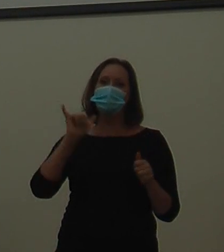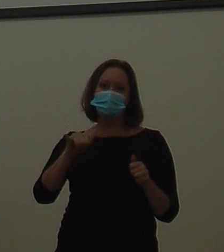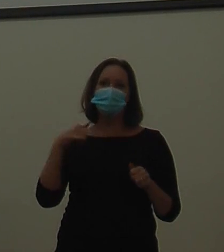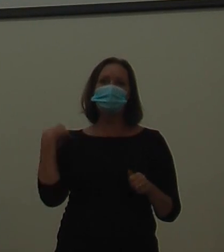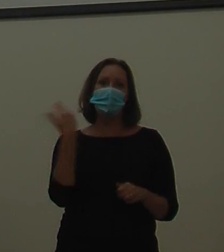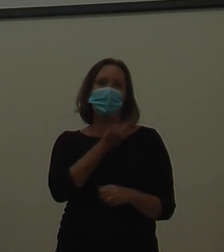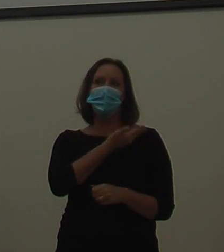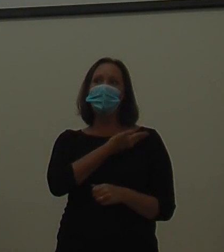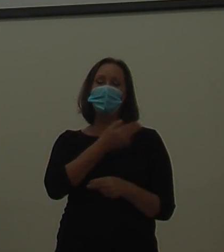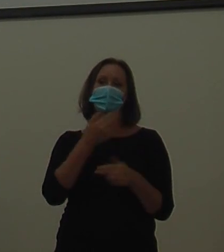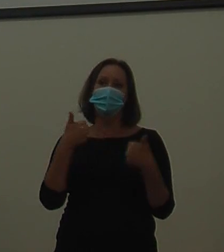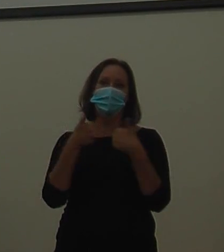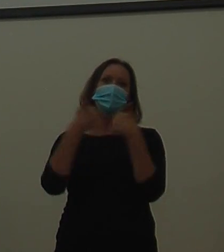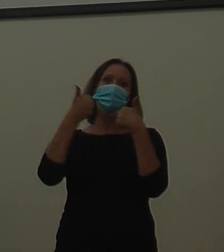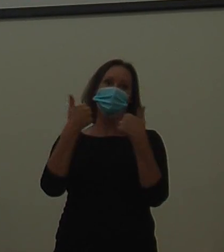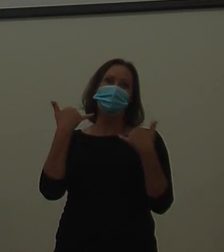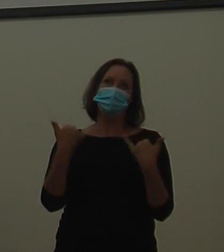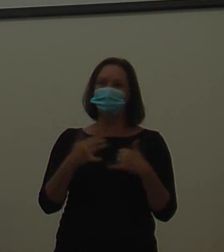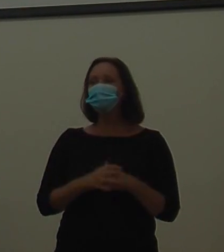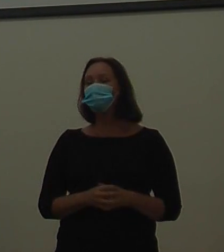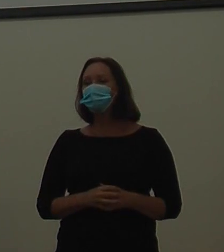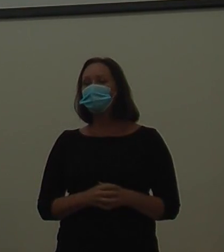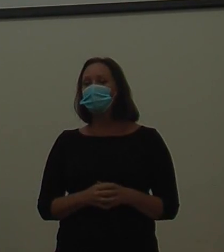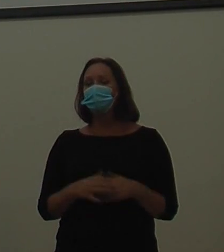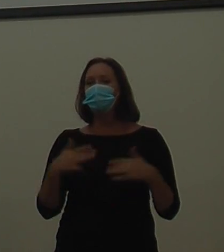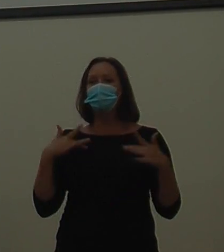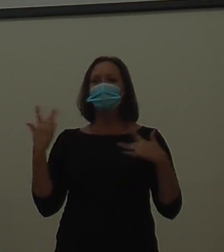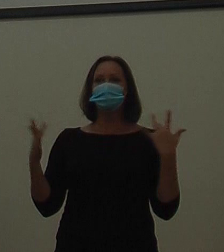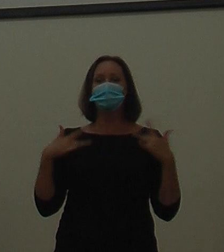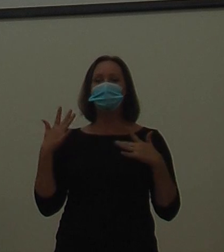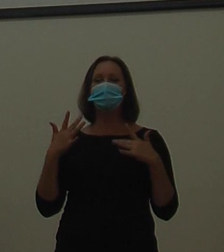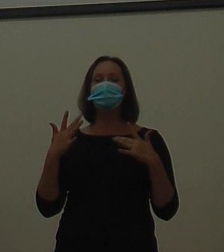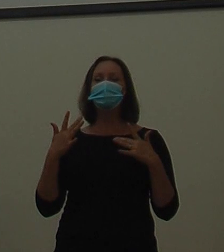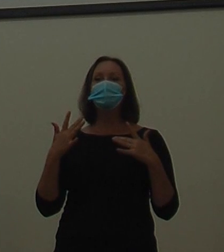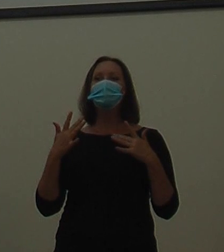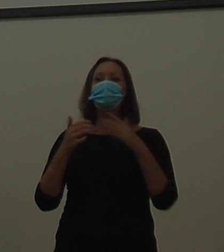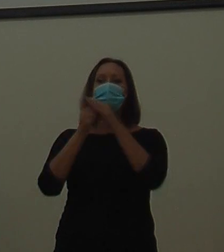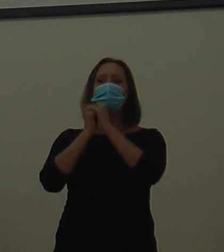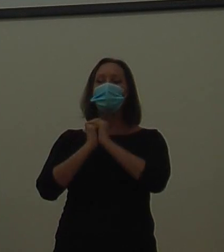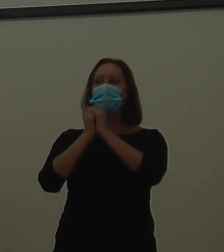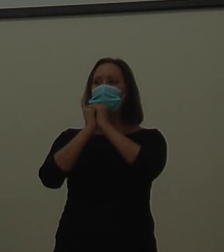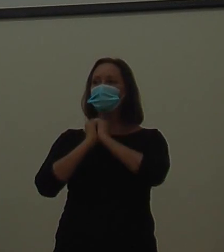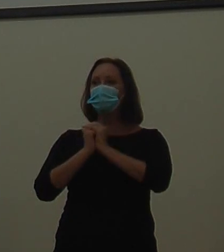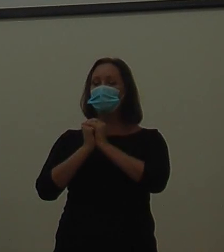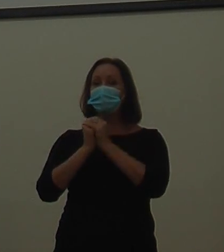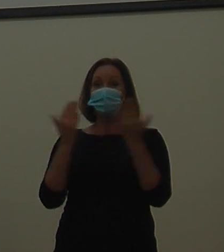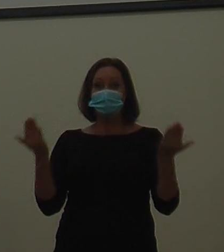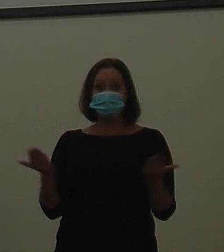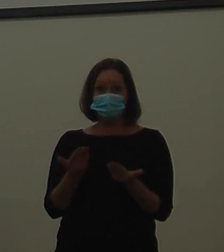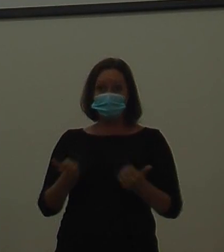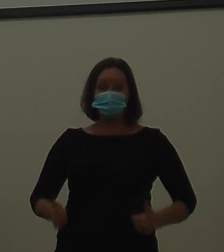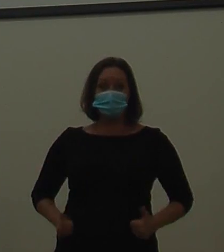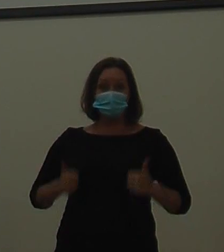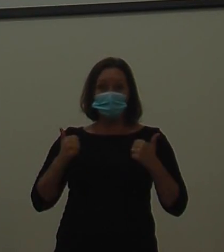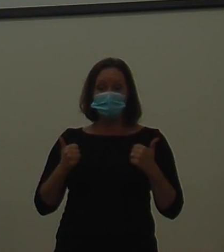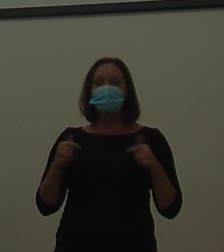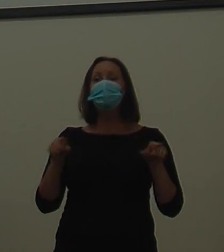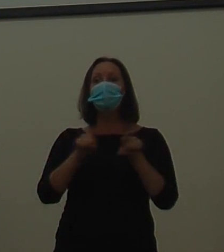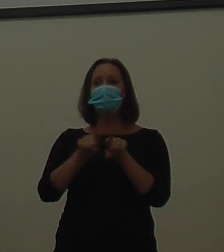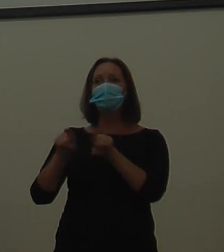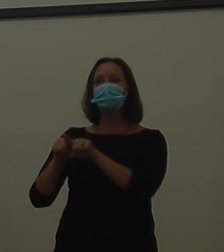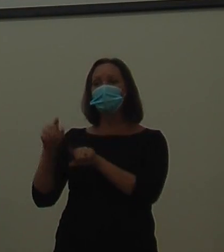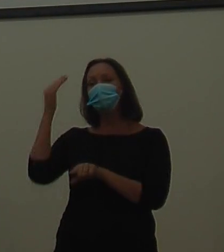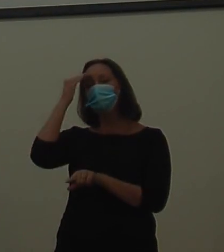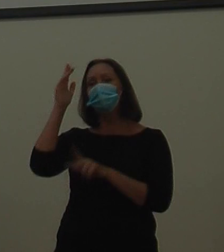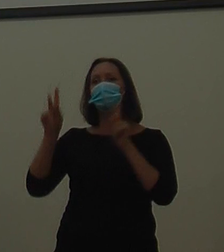We're thrilled to be able to worship this morning in person, but we know we have those who are worshiping also virtually with us.